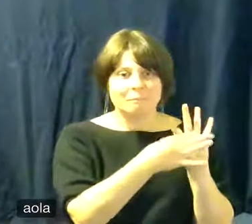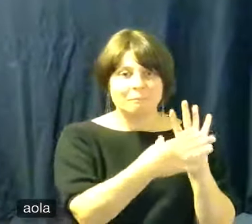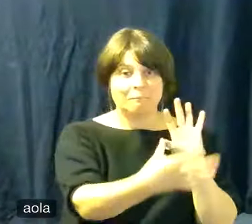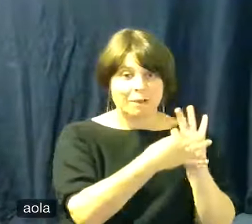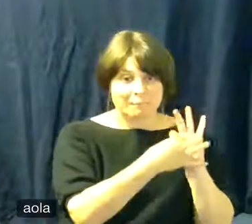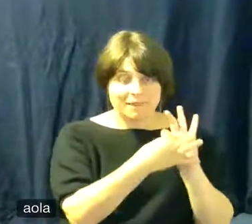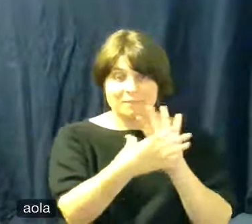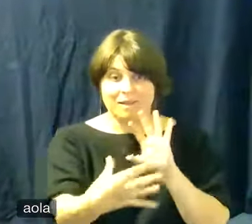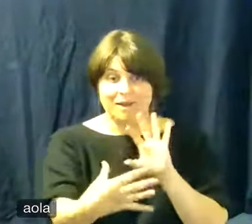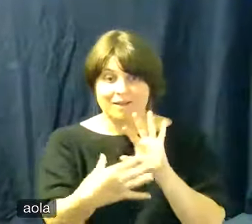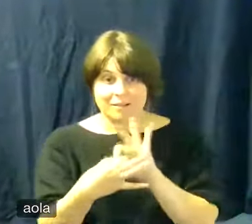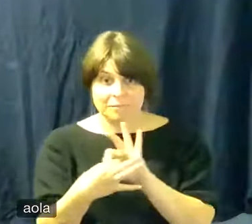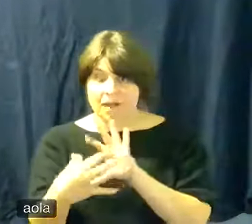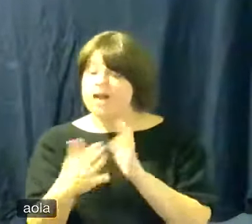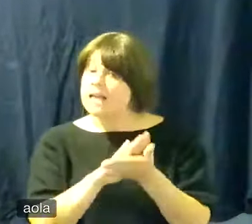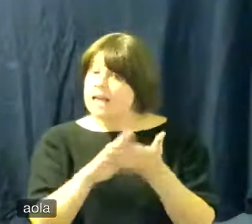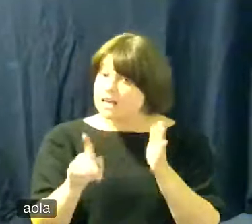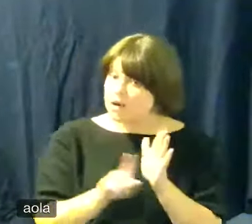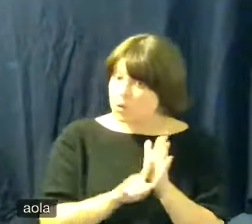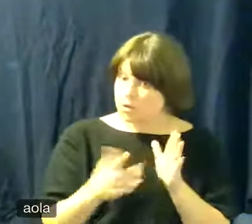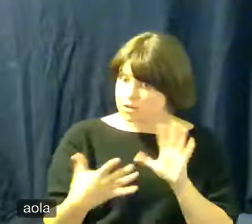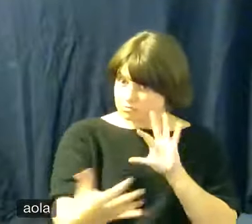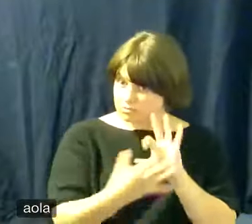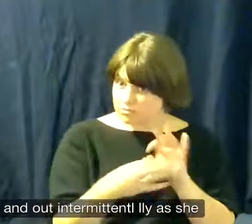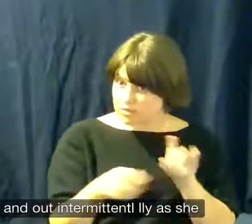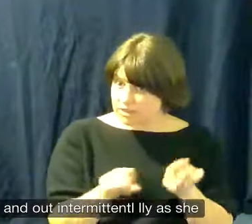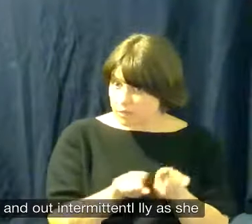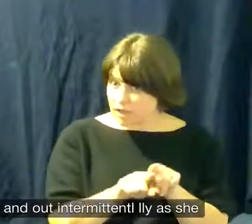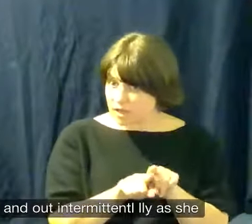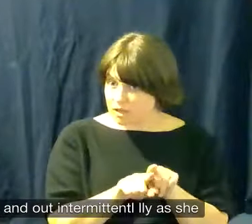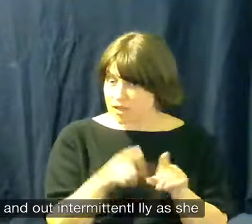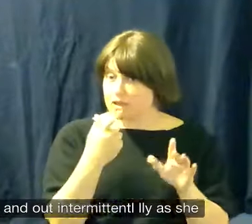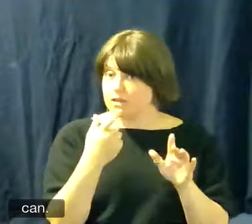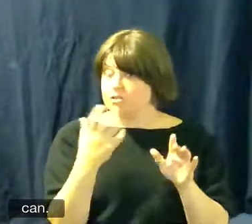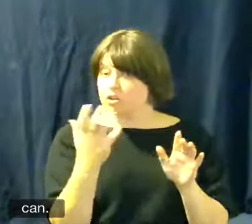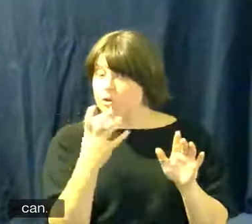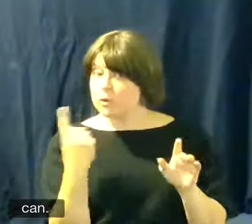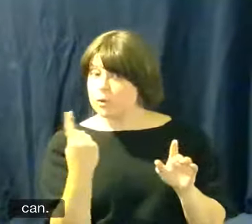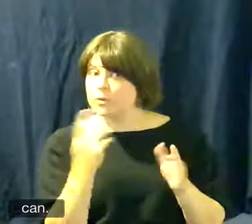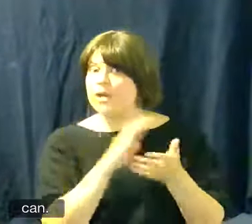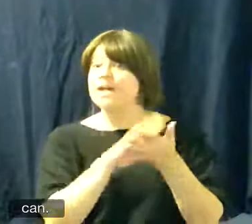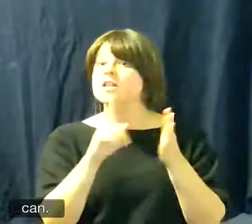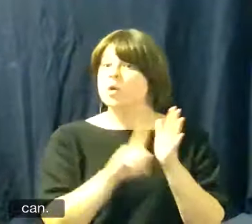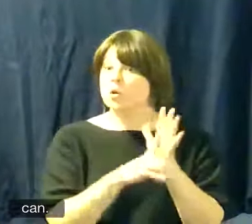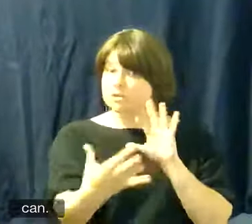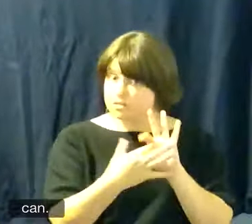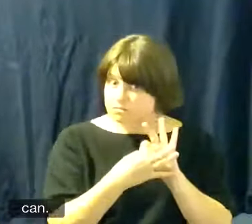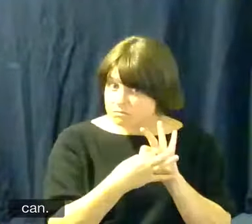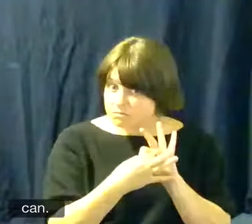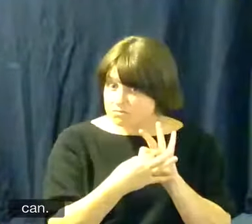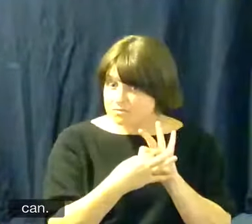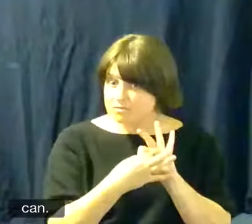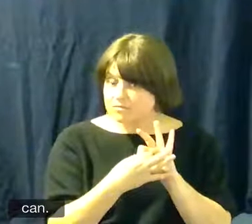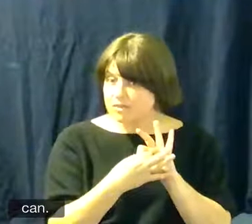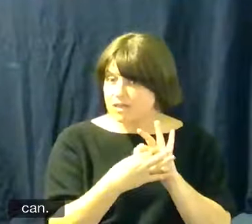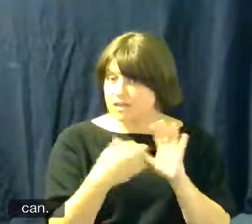can. Heather online. Sorry? They're still online.